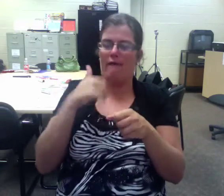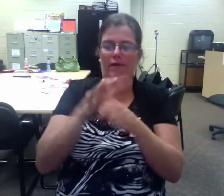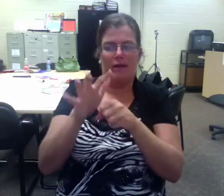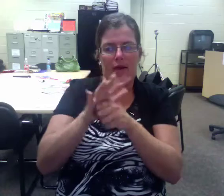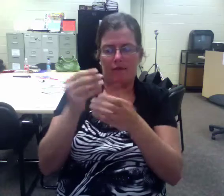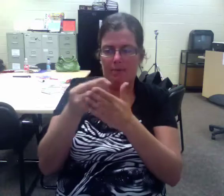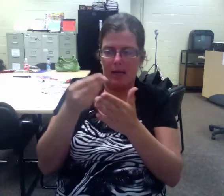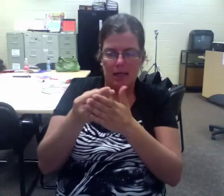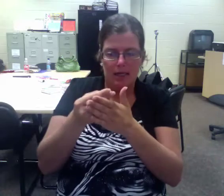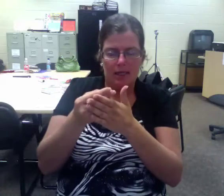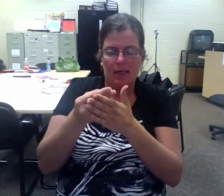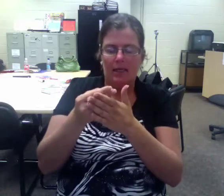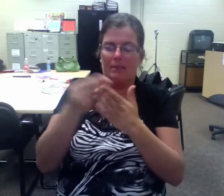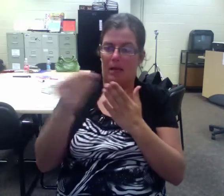graph.